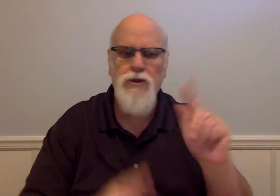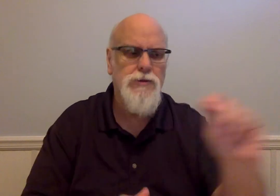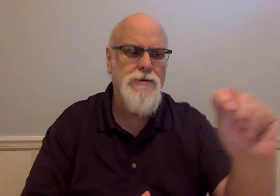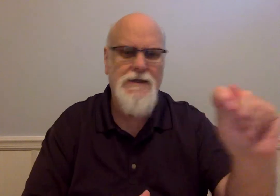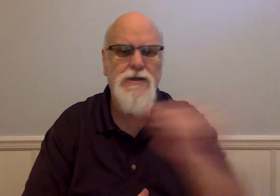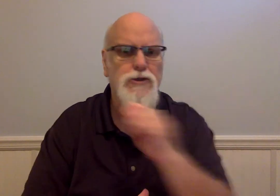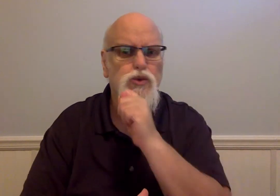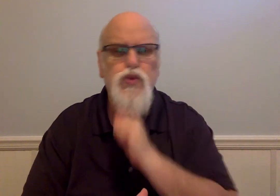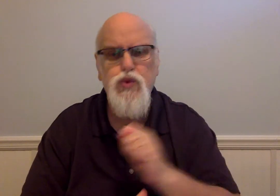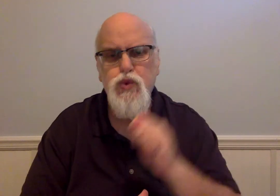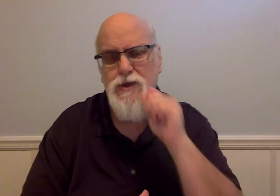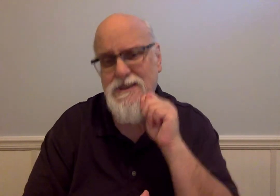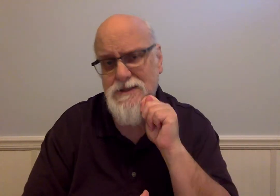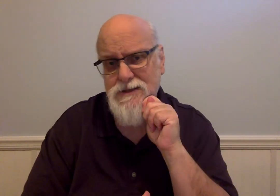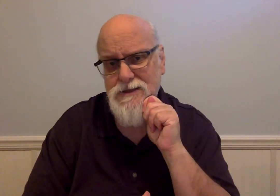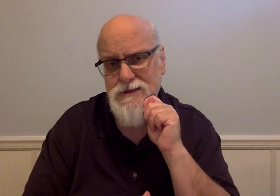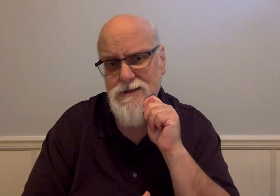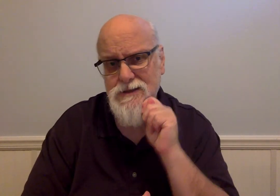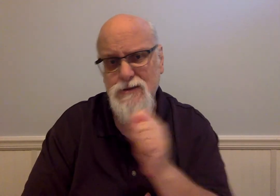signs, they'll do it with a T for twins,